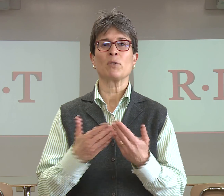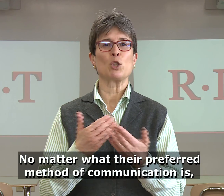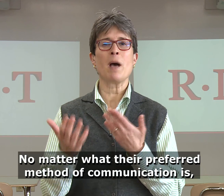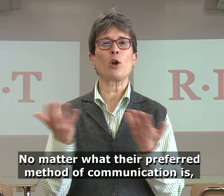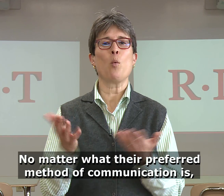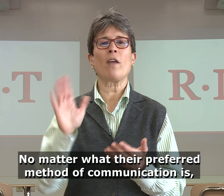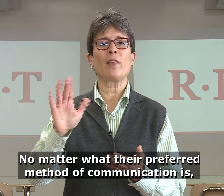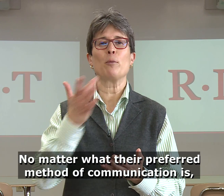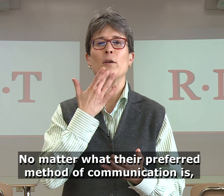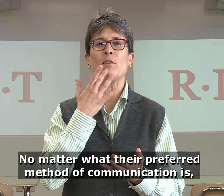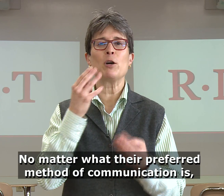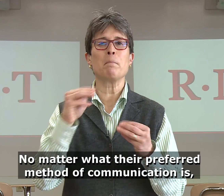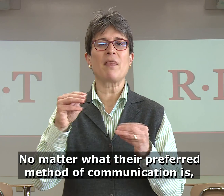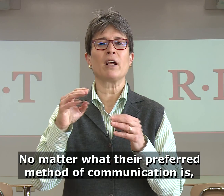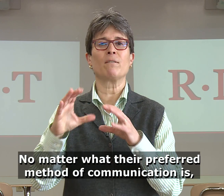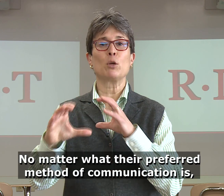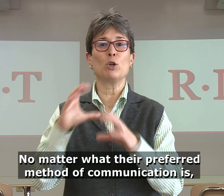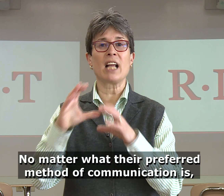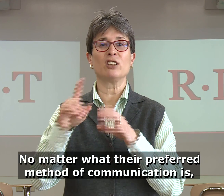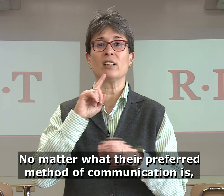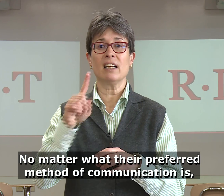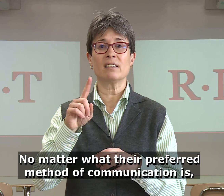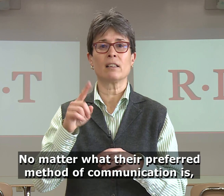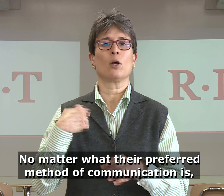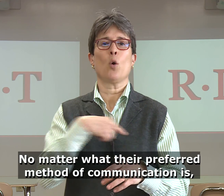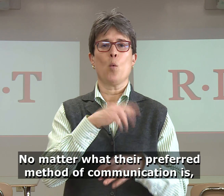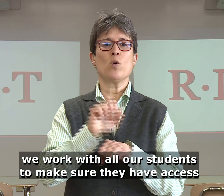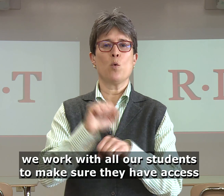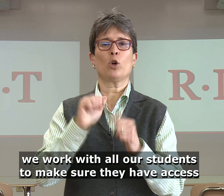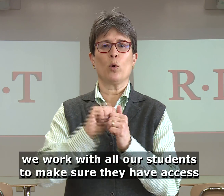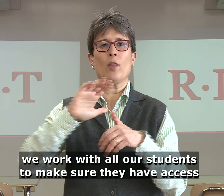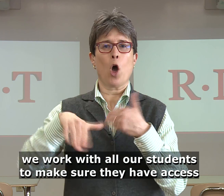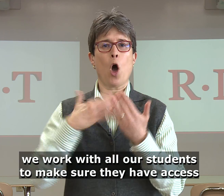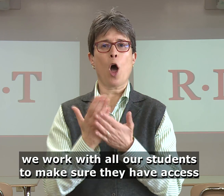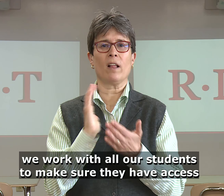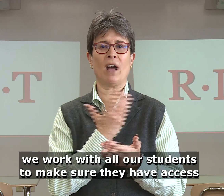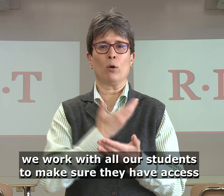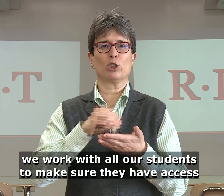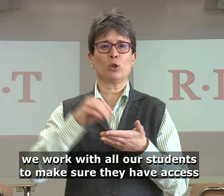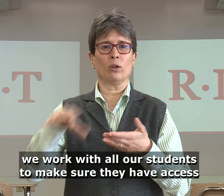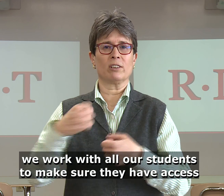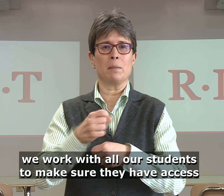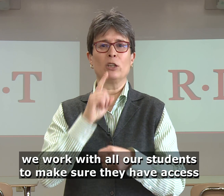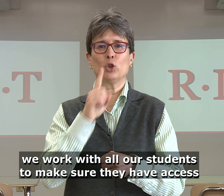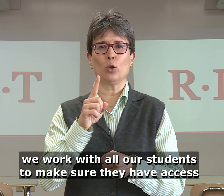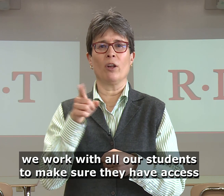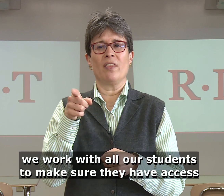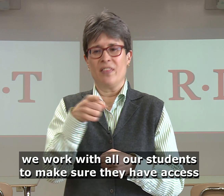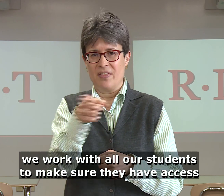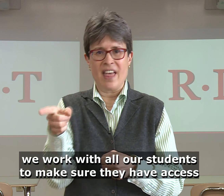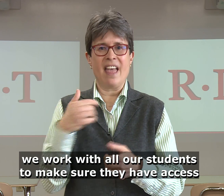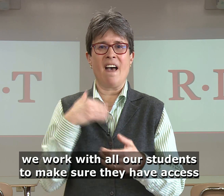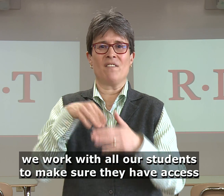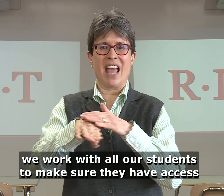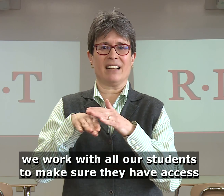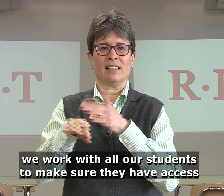No matter what their preferred method of communication is, we work with all of our students to make sure they have access